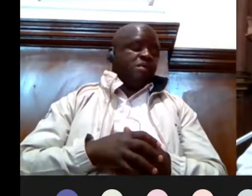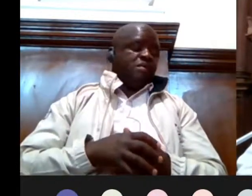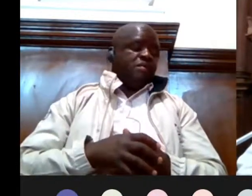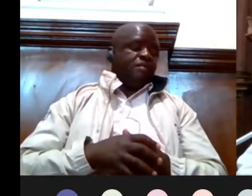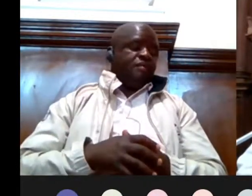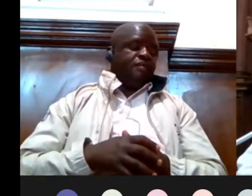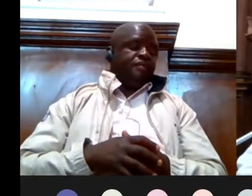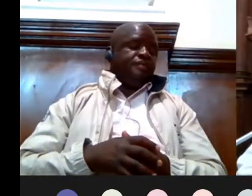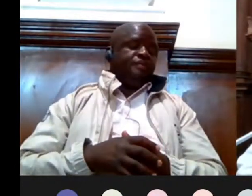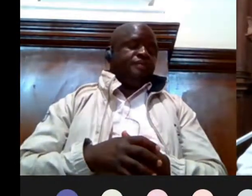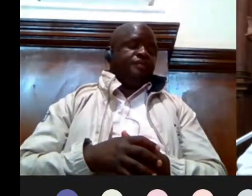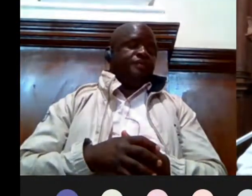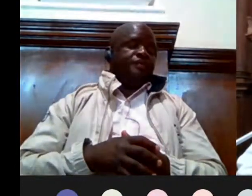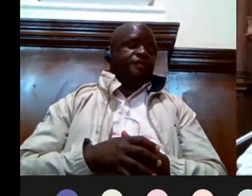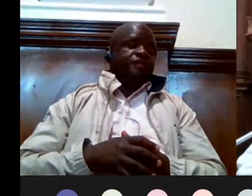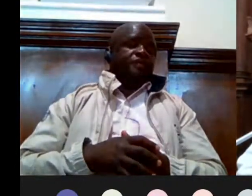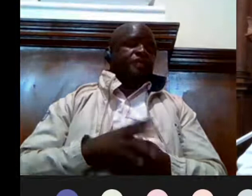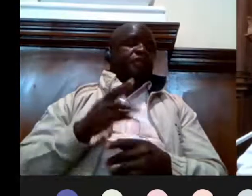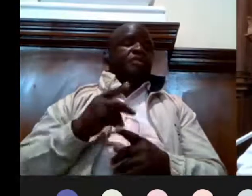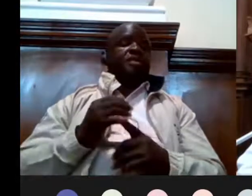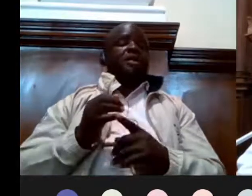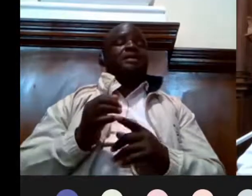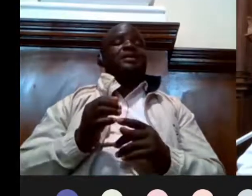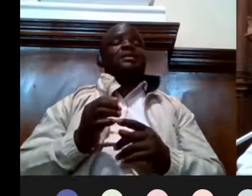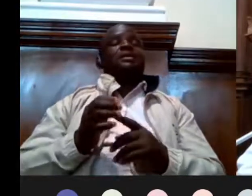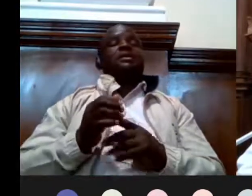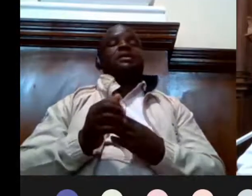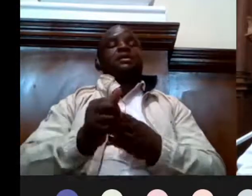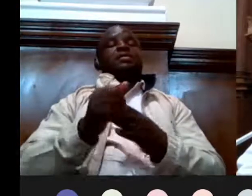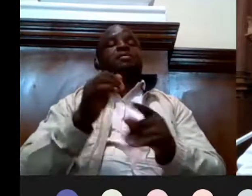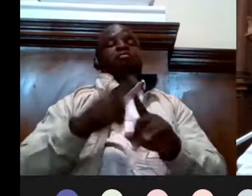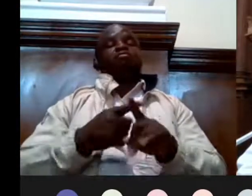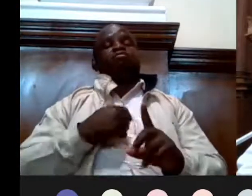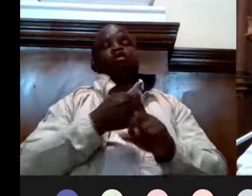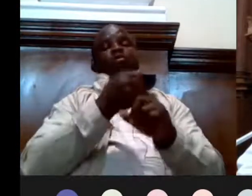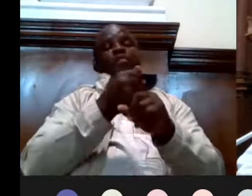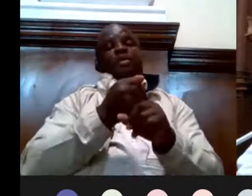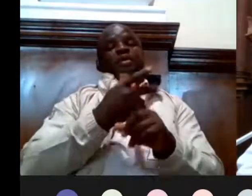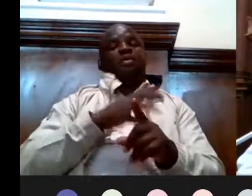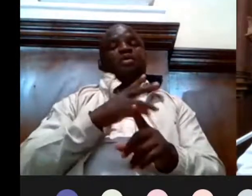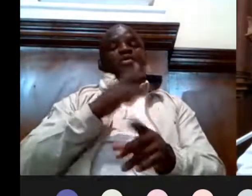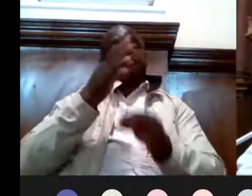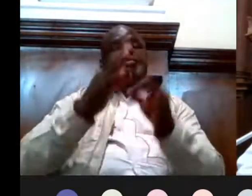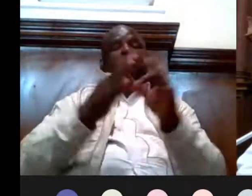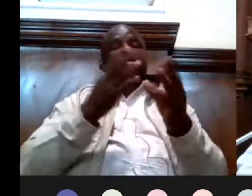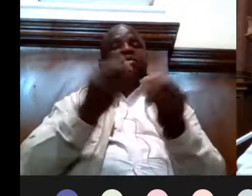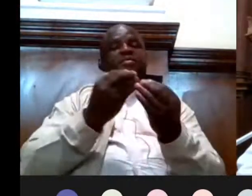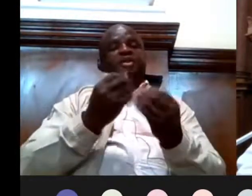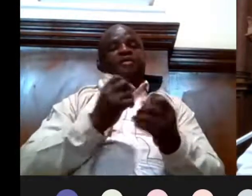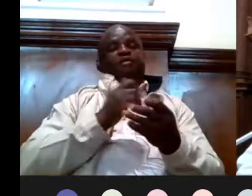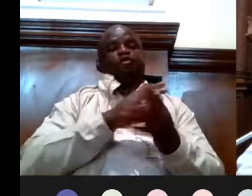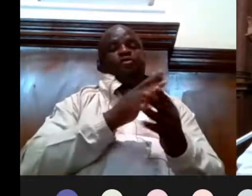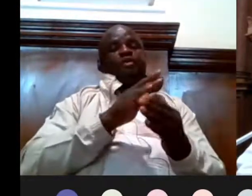Baitapele, Barona Banto Yabizeko, Kisalo Setsa Sichaba, Kapakibuele Sichaba